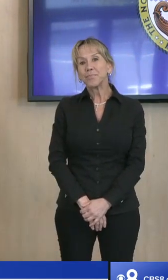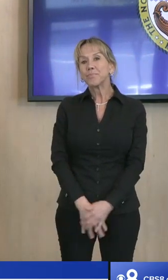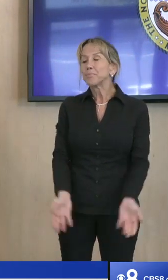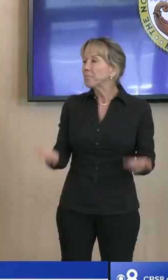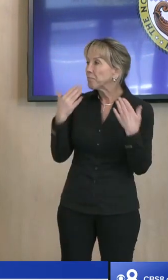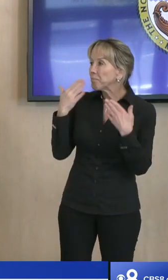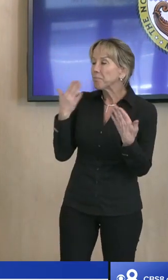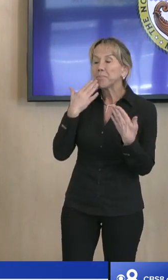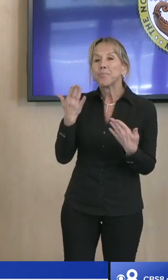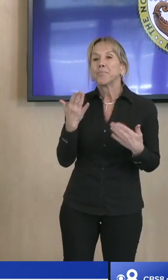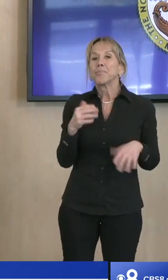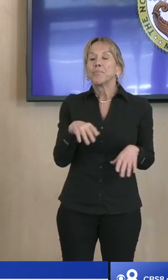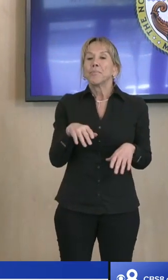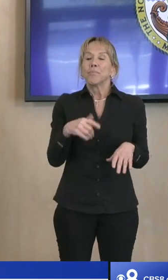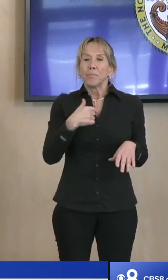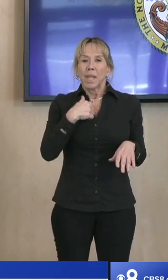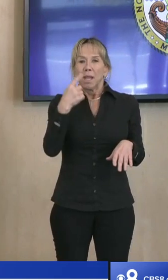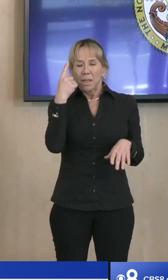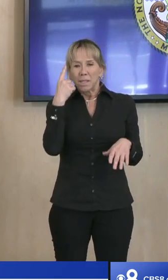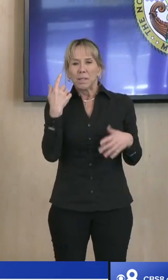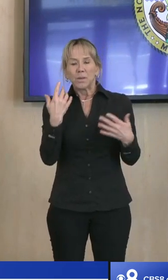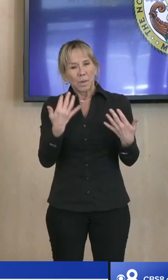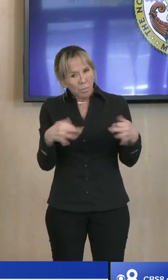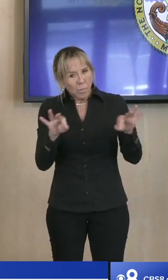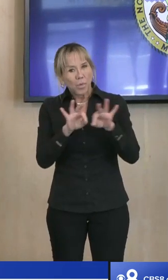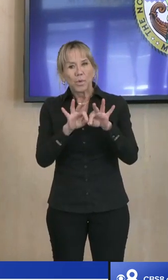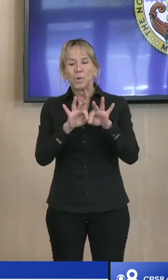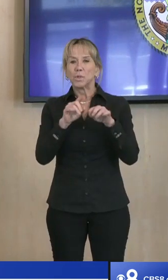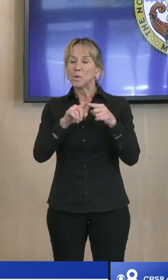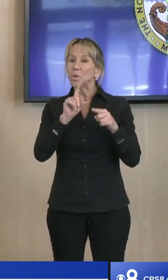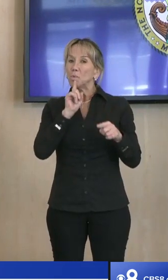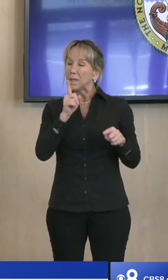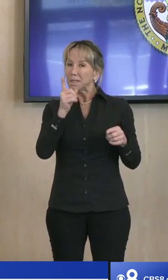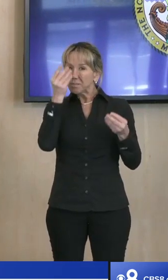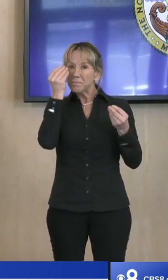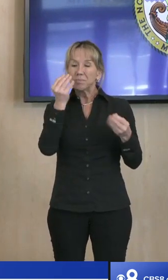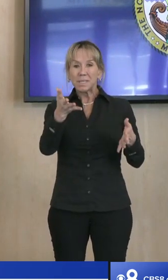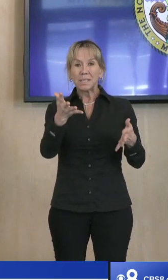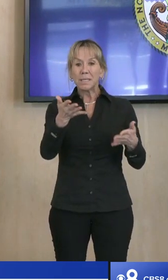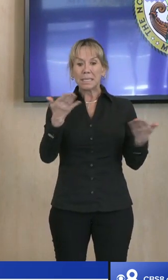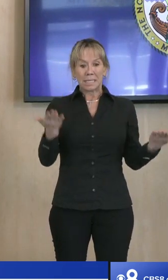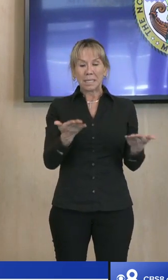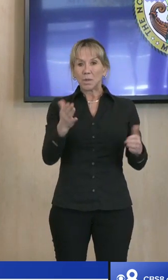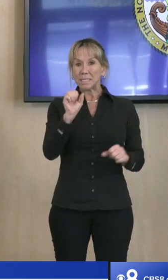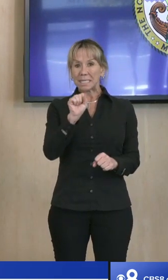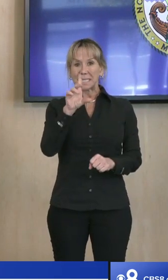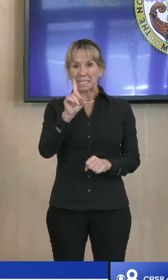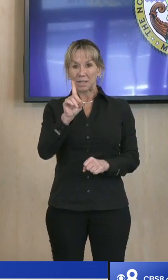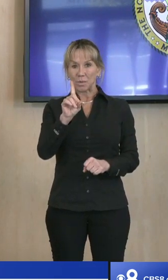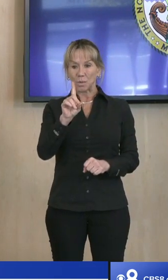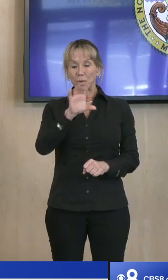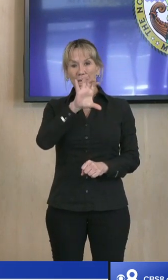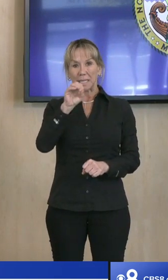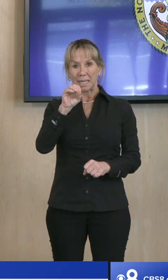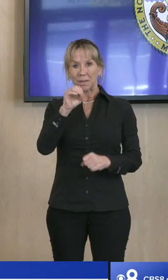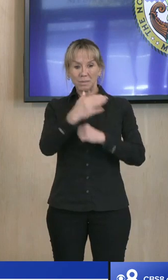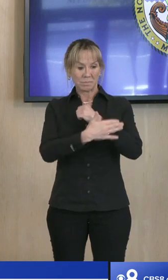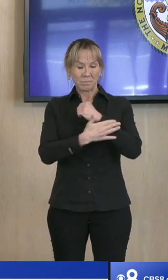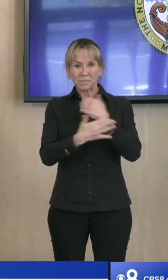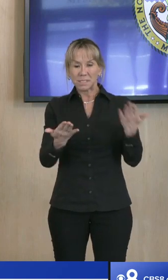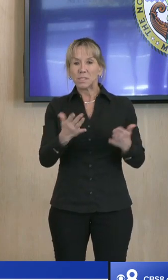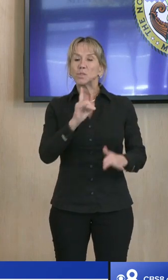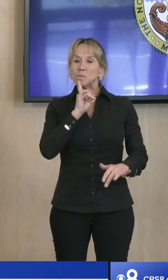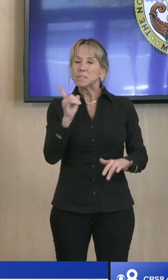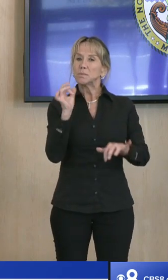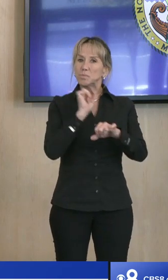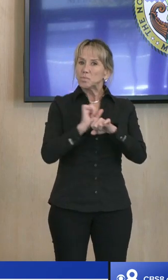Thank you, Greg. I think it's important to point out that law enforcement in San Diego County has worked very hard since the first